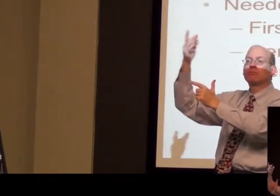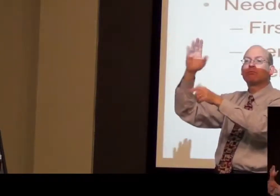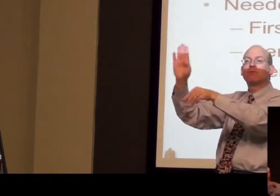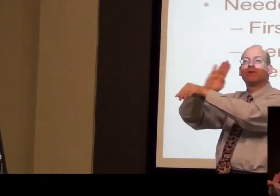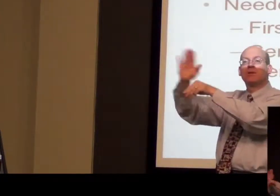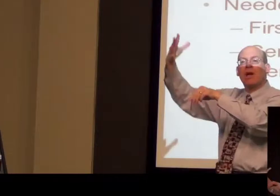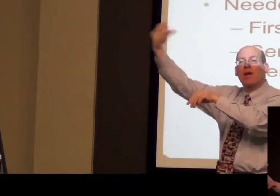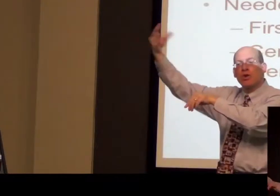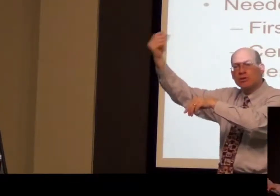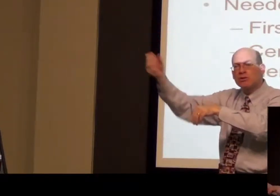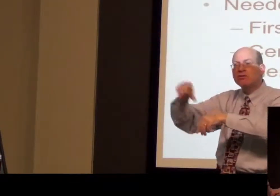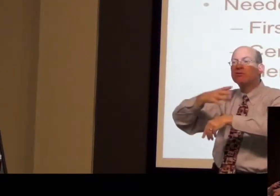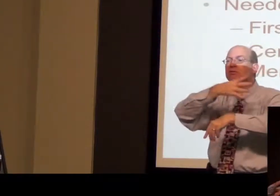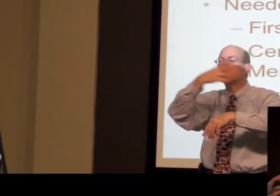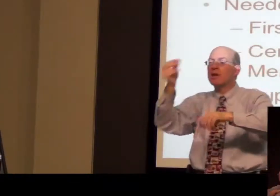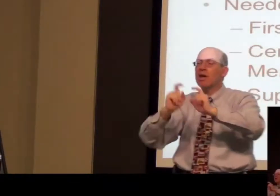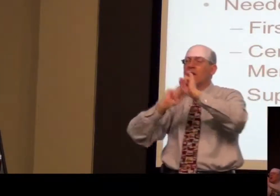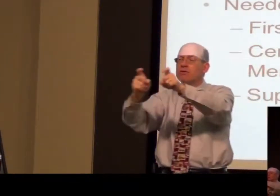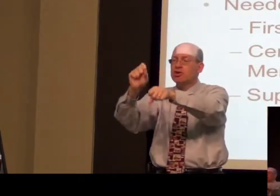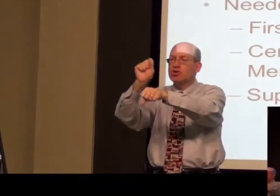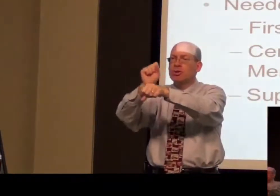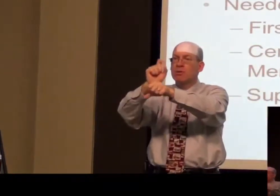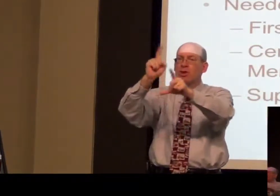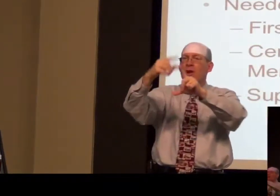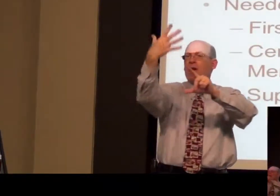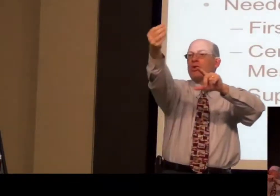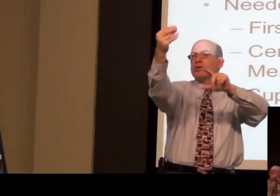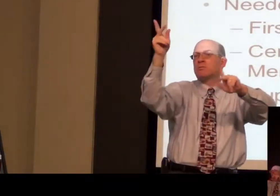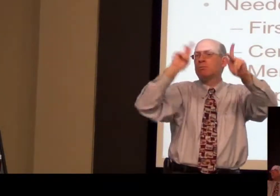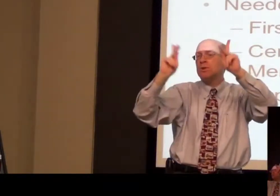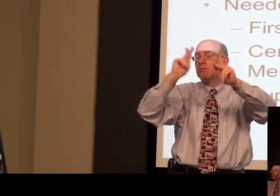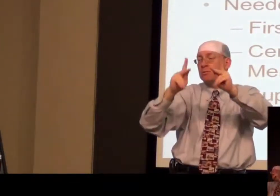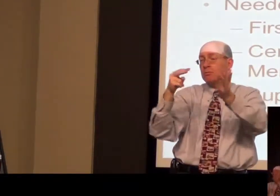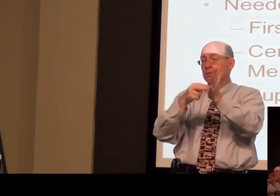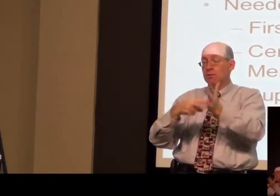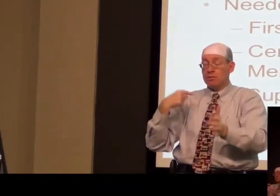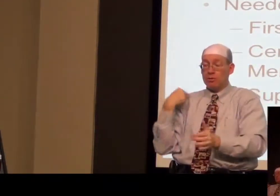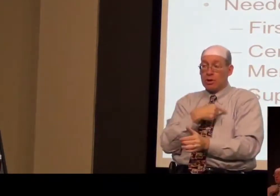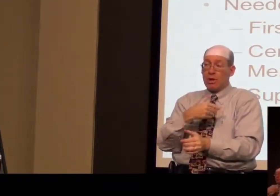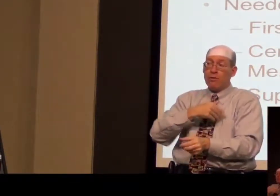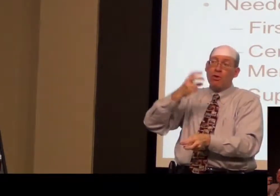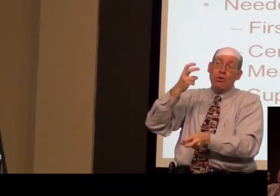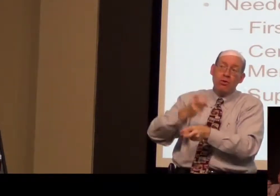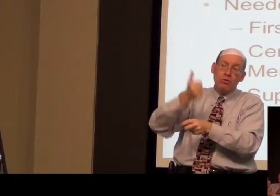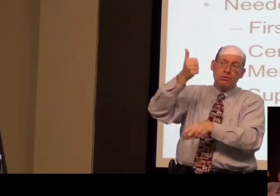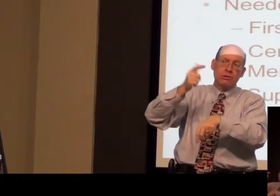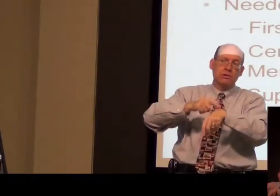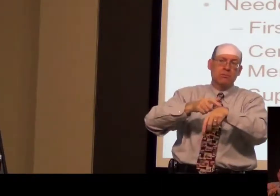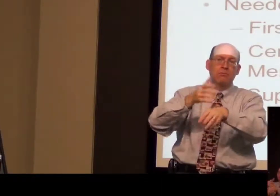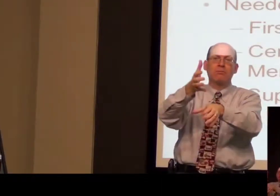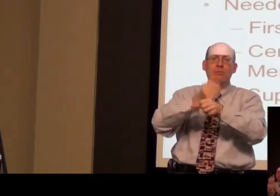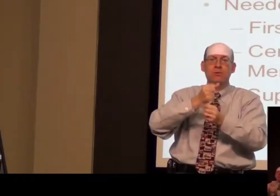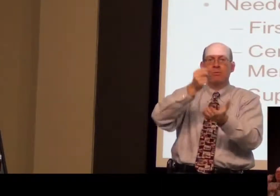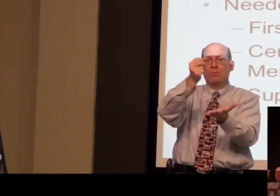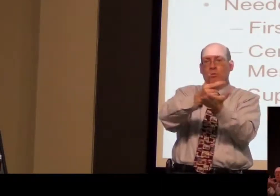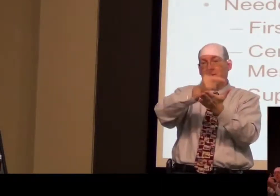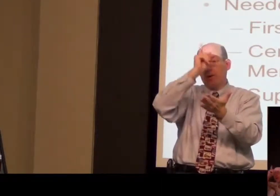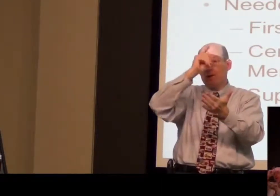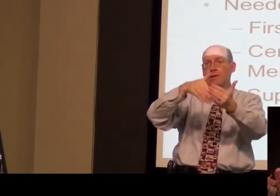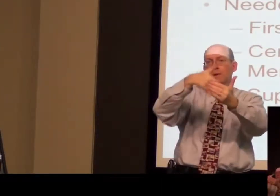contract to an outside business and gave them all of the jobs, then we would have a